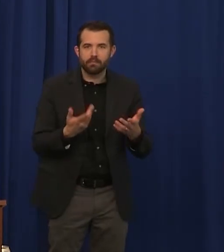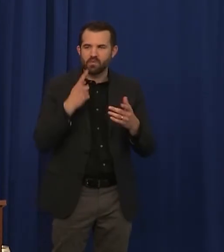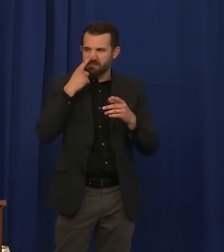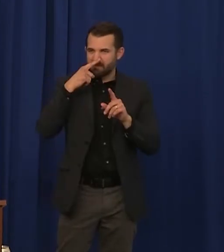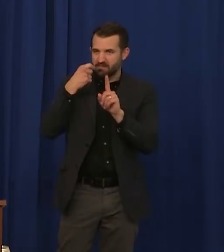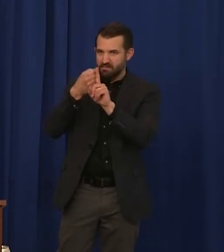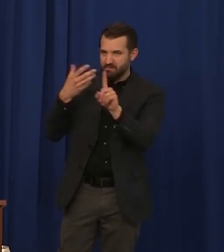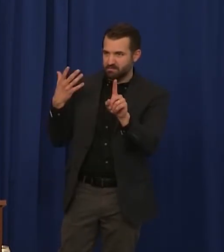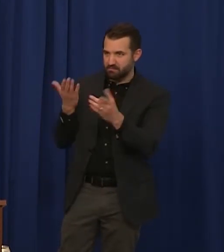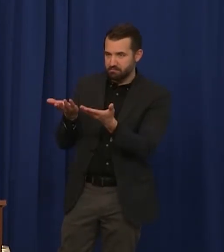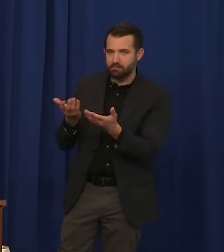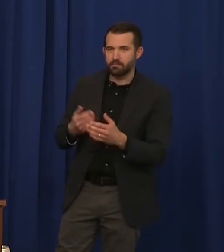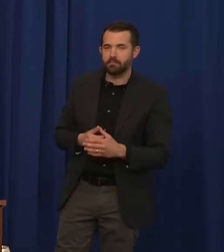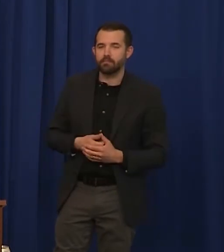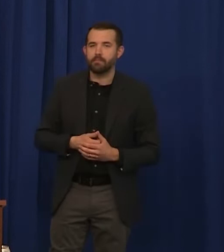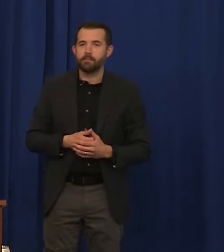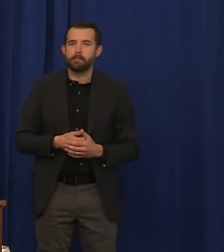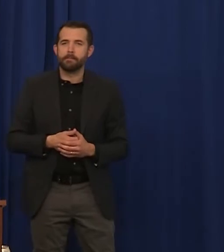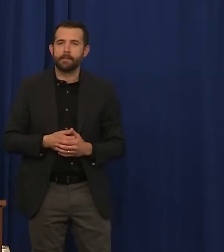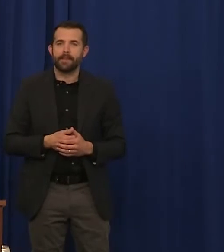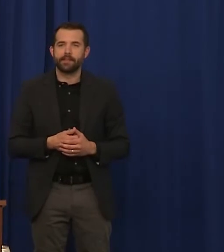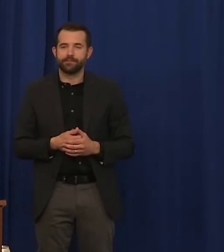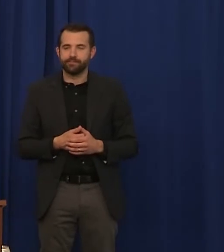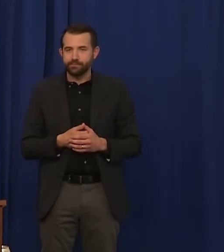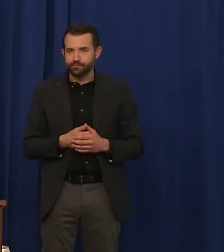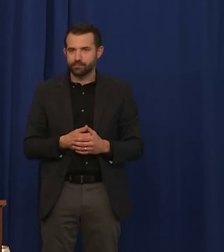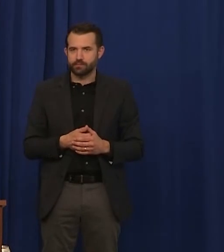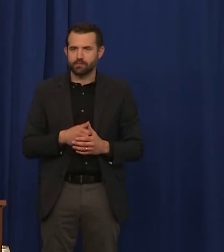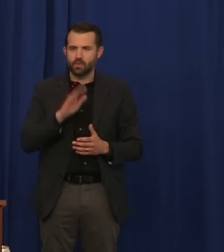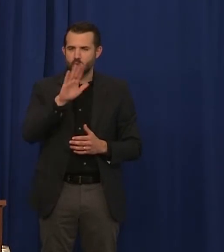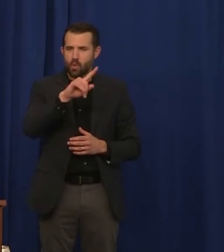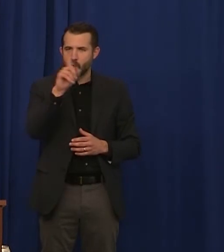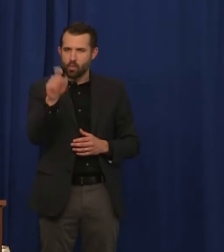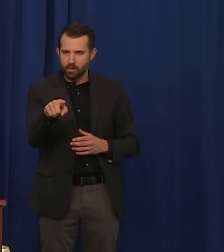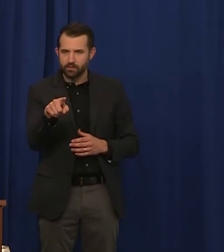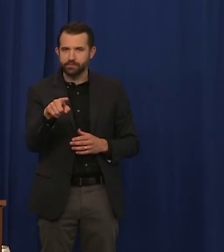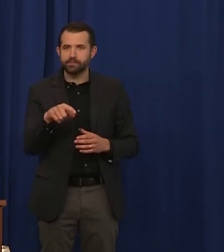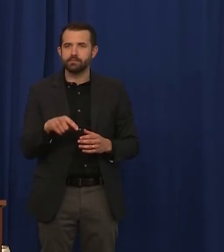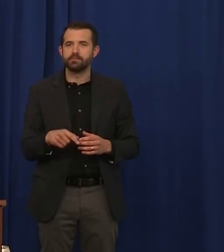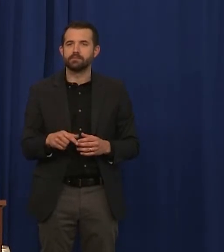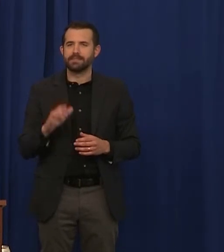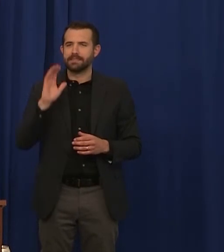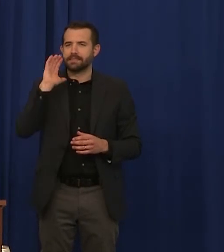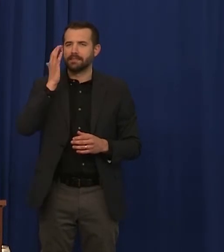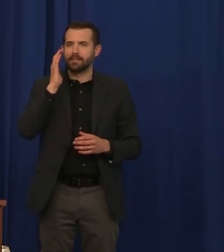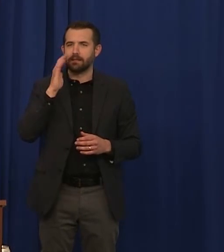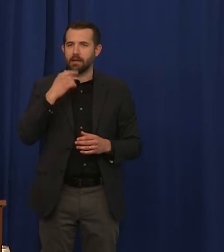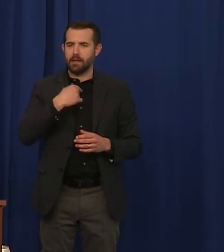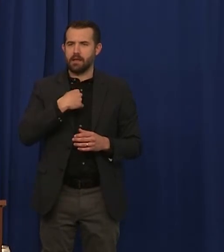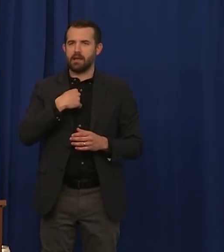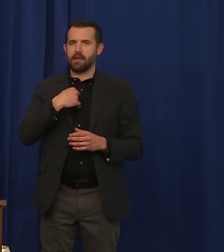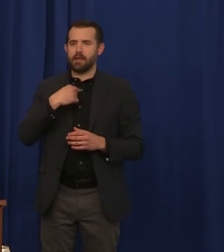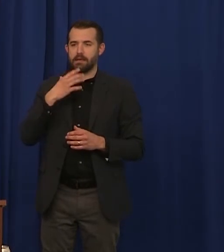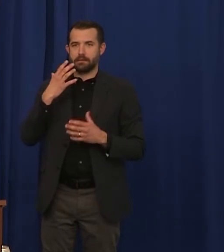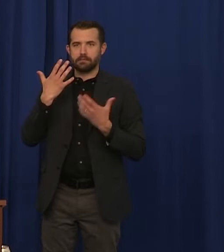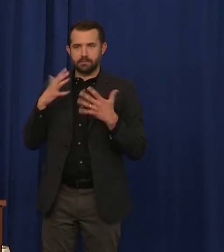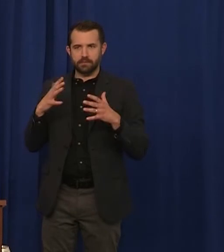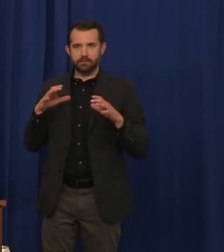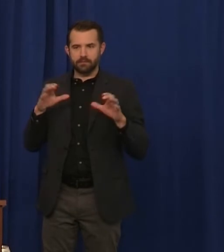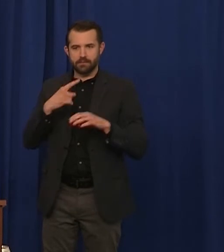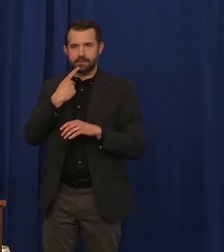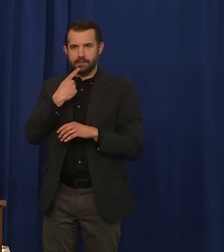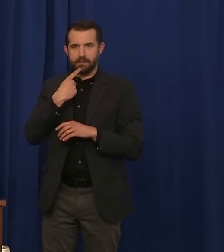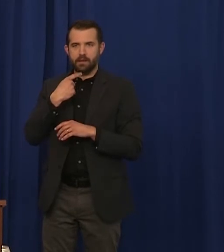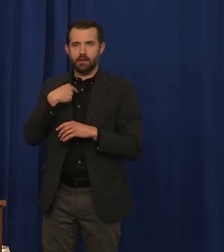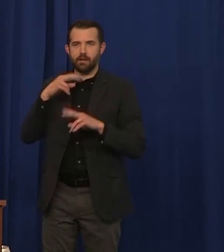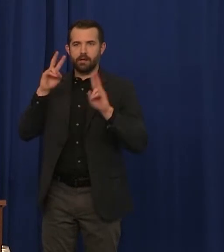with just being really clear. In your question, you indicated that I had noted that I thought we were about